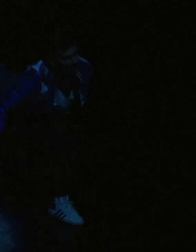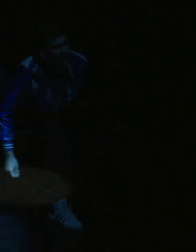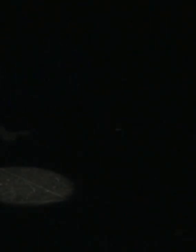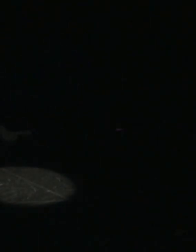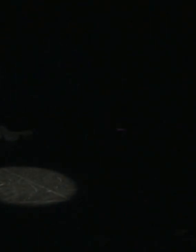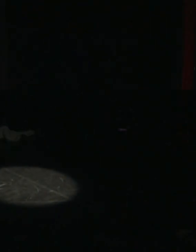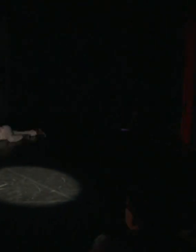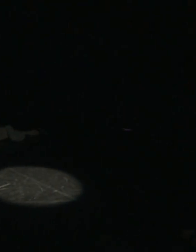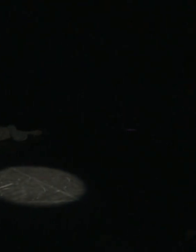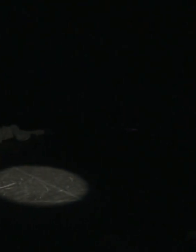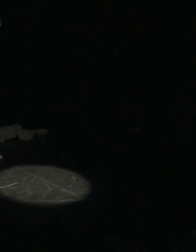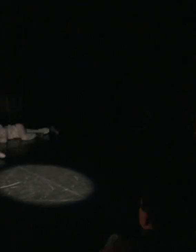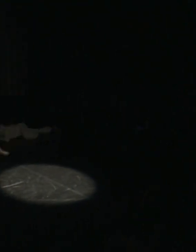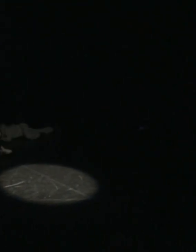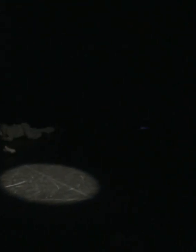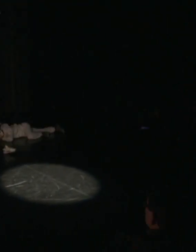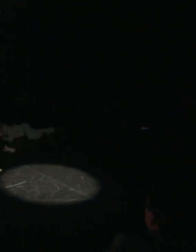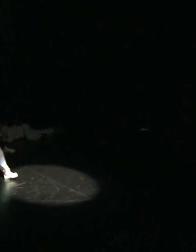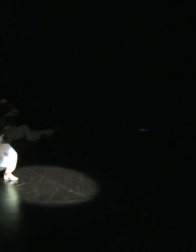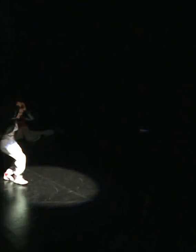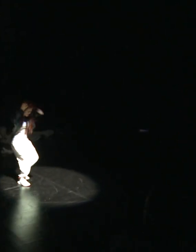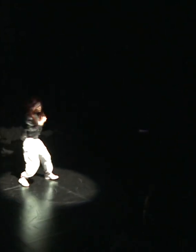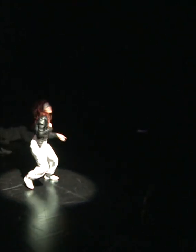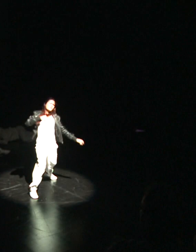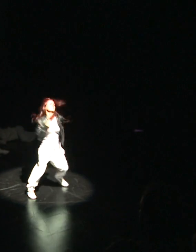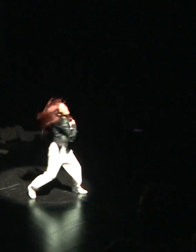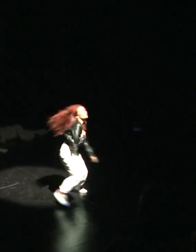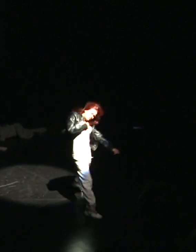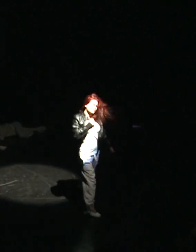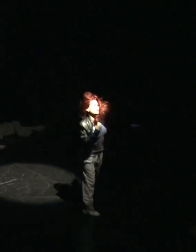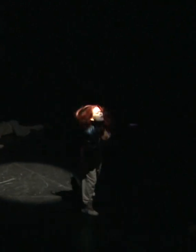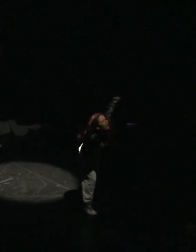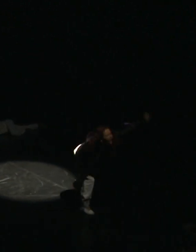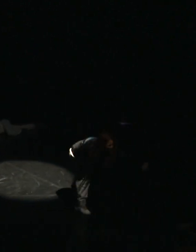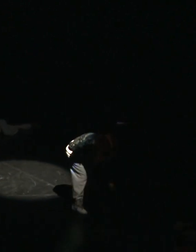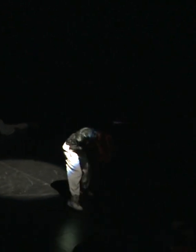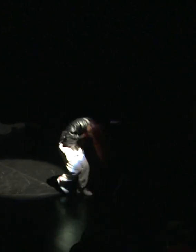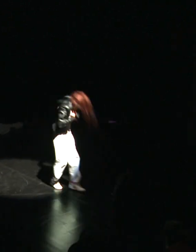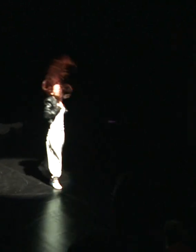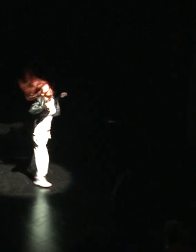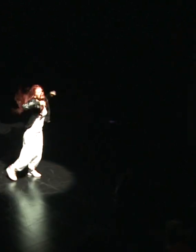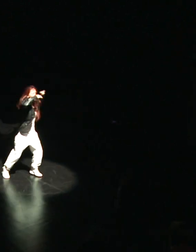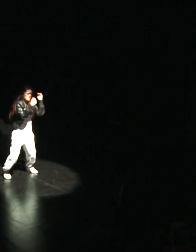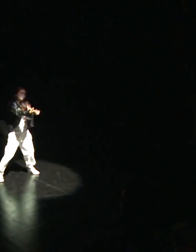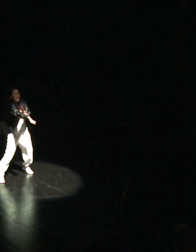That was the time I suffered so much I wanted to get it out of me. I looked at my